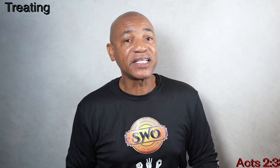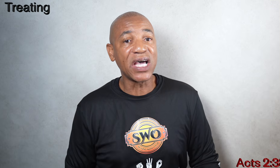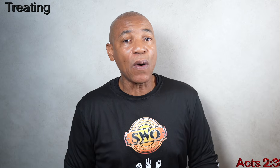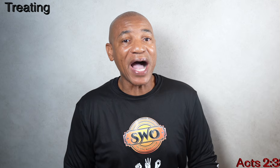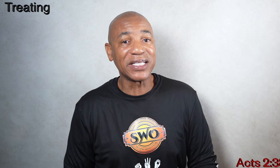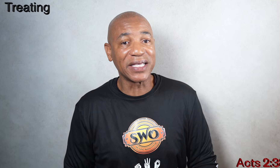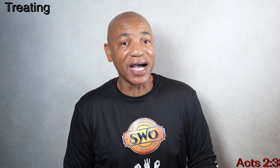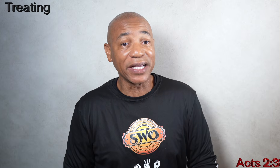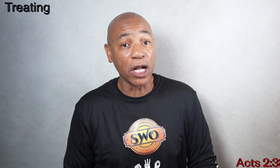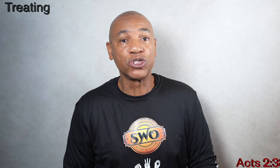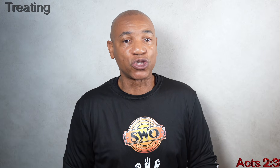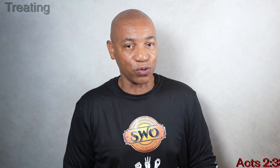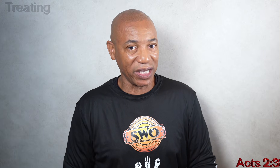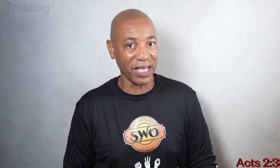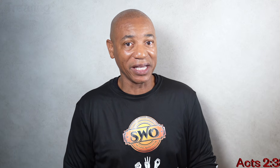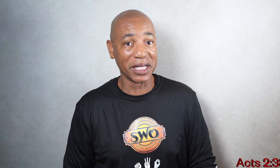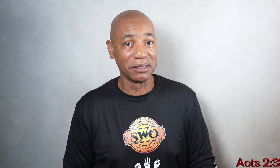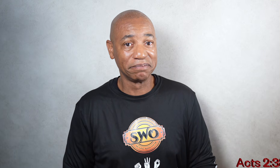how I sign treating.